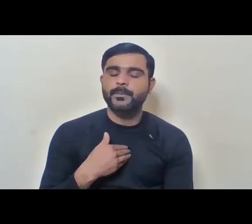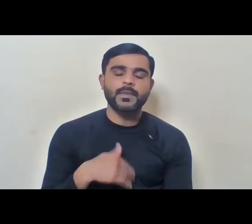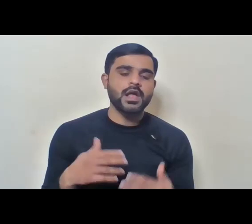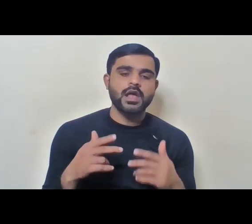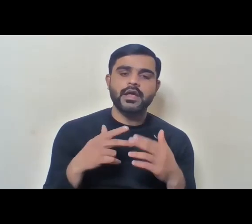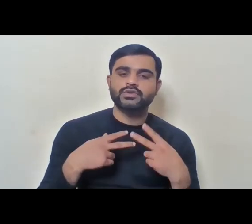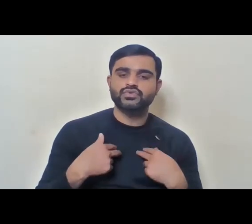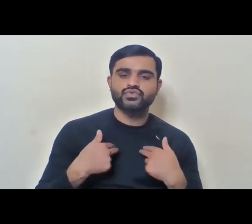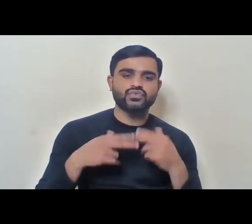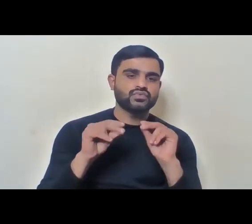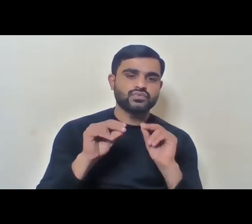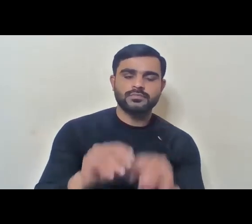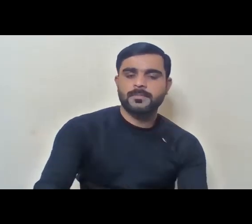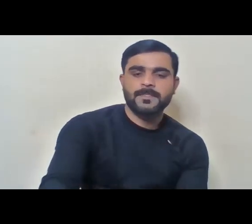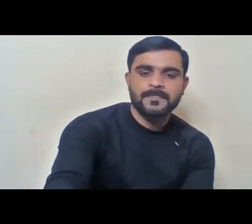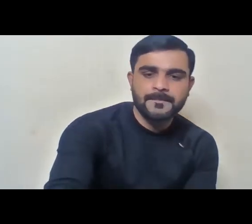Thank you.